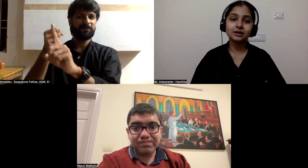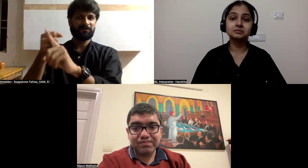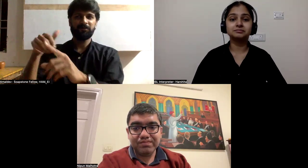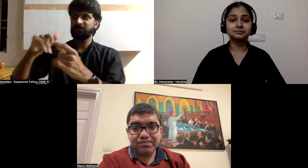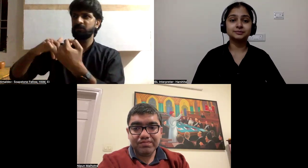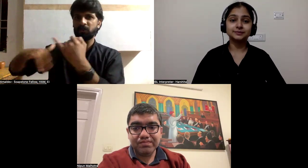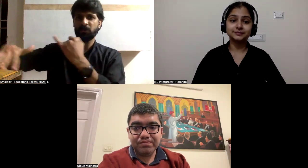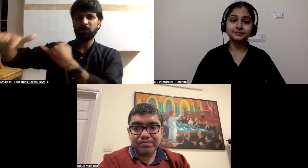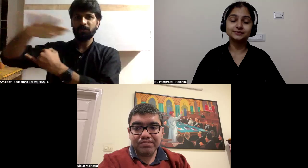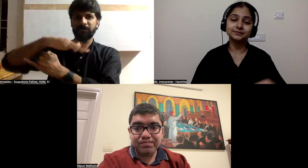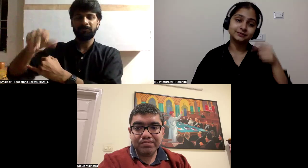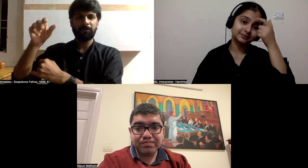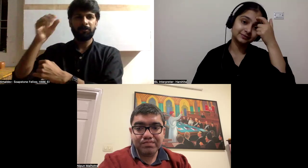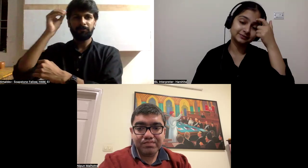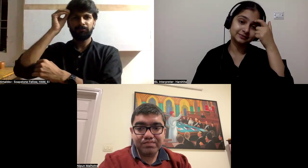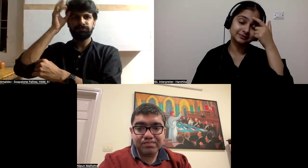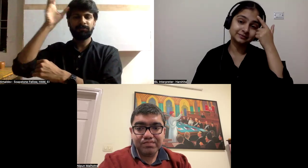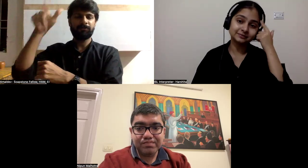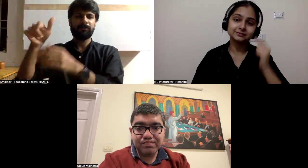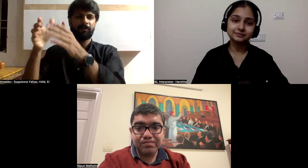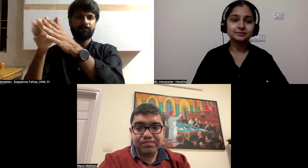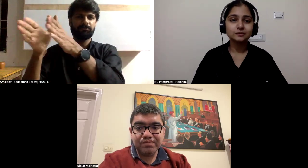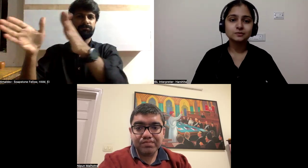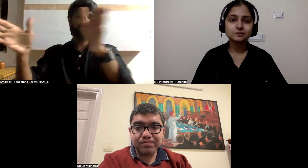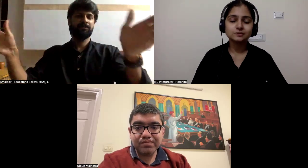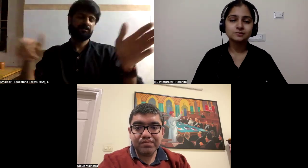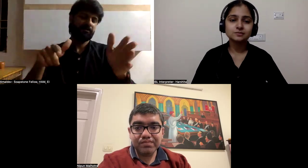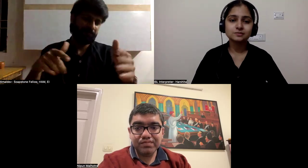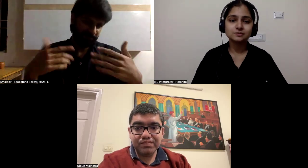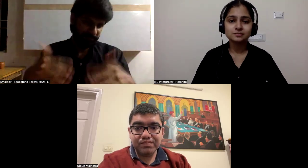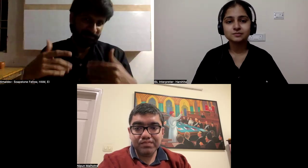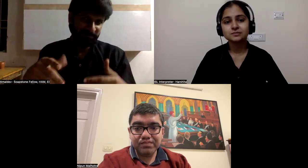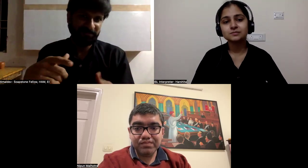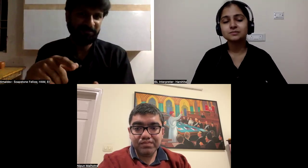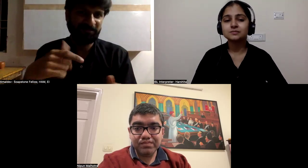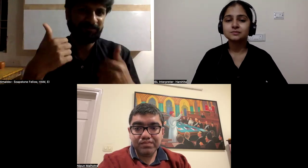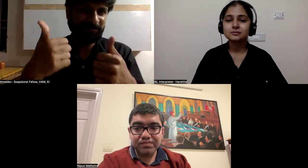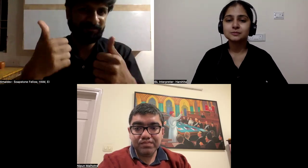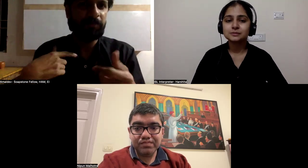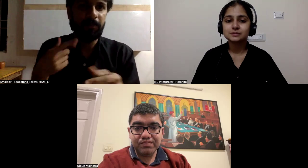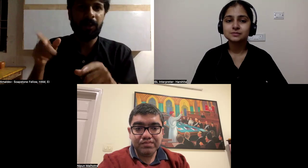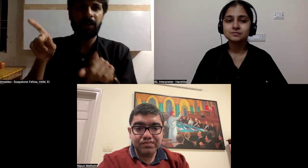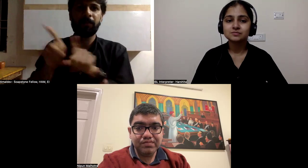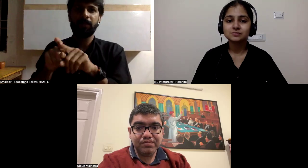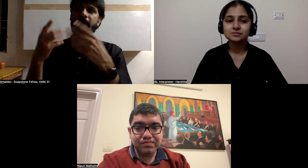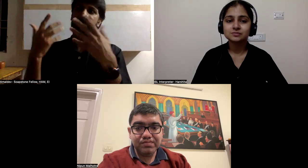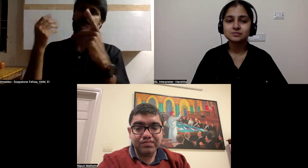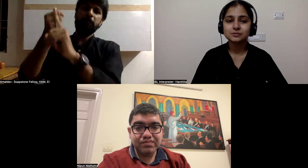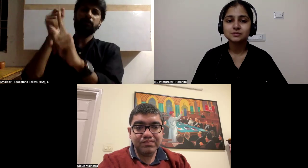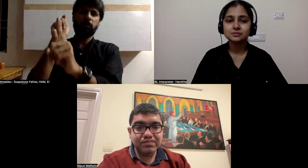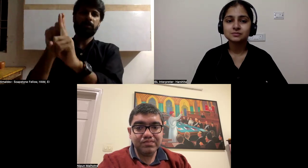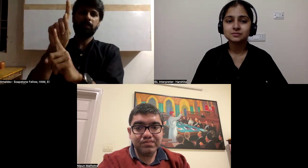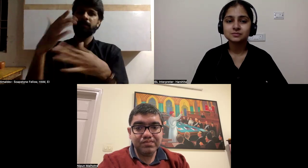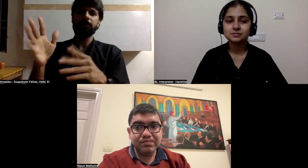Oh, yes, that's something that you actually fought for, and that opened up minds of the